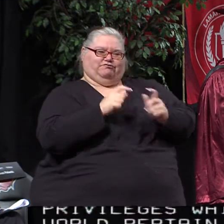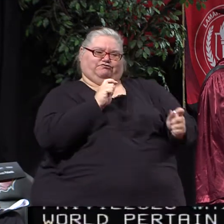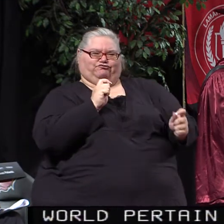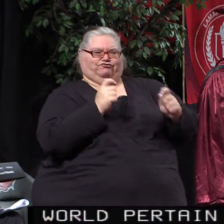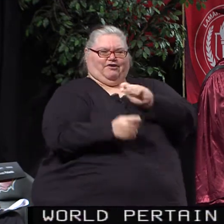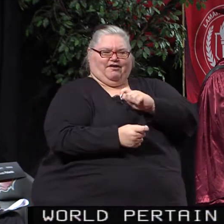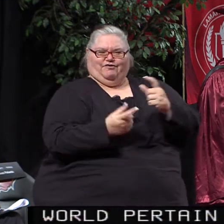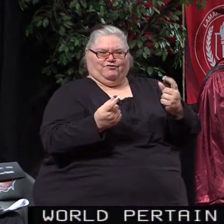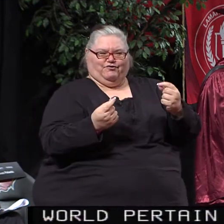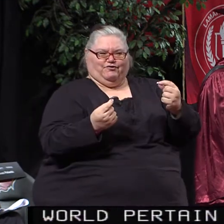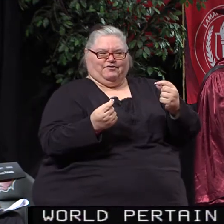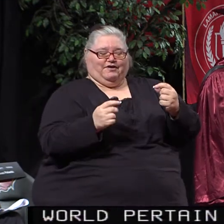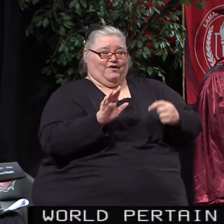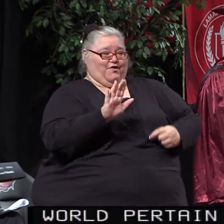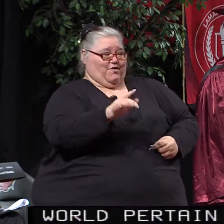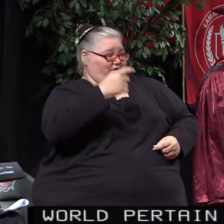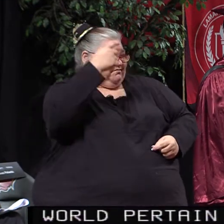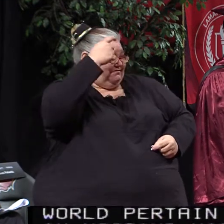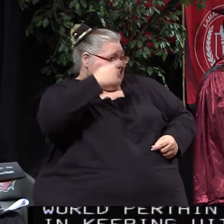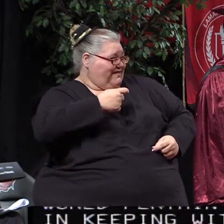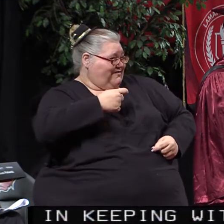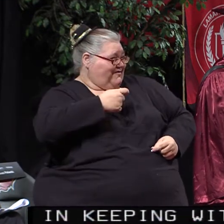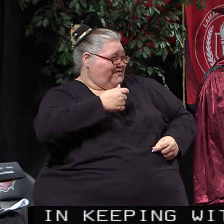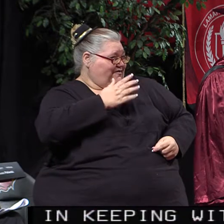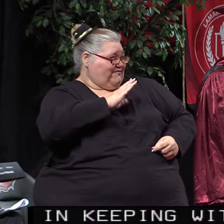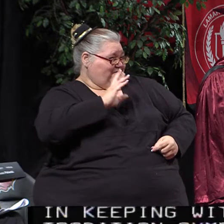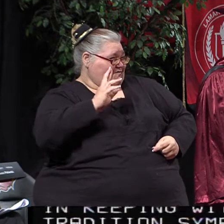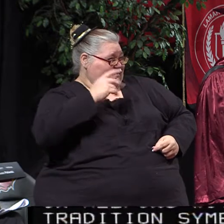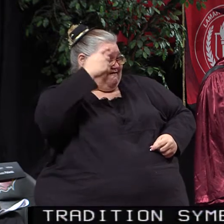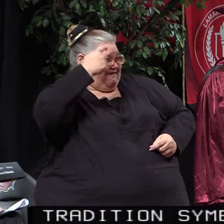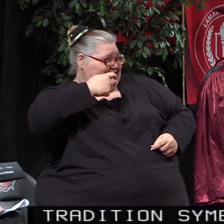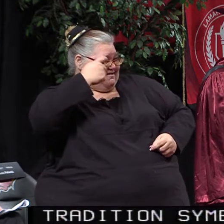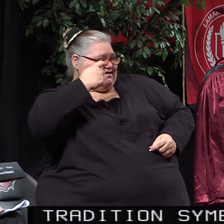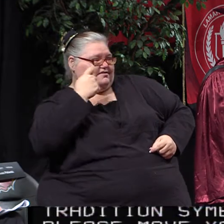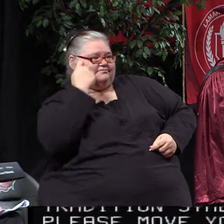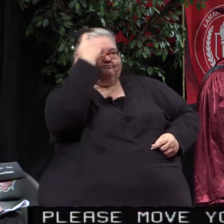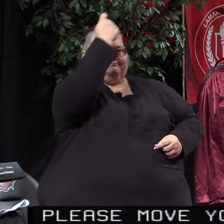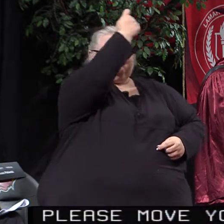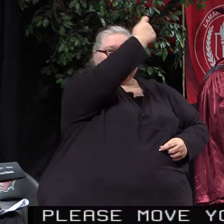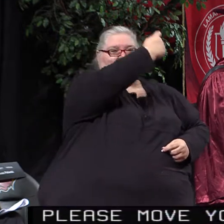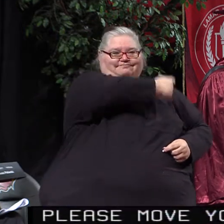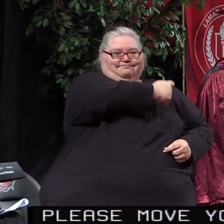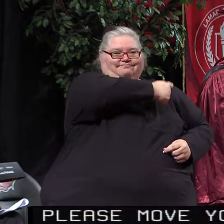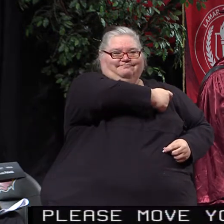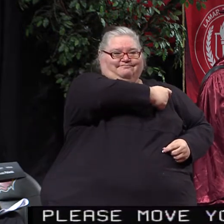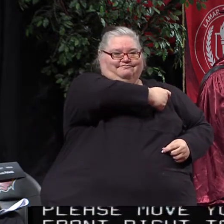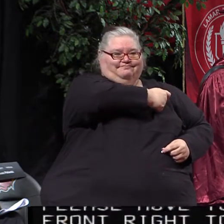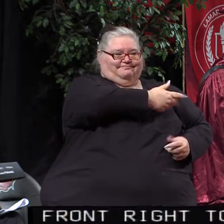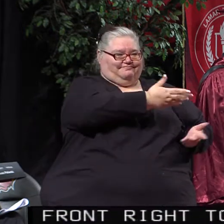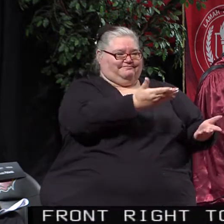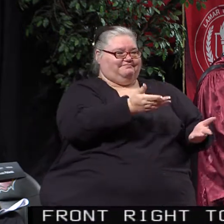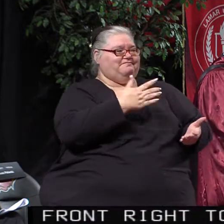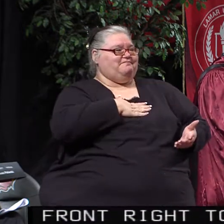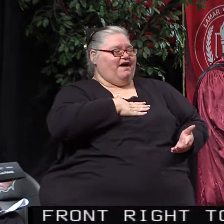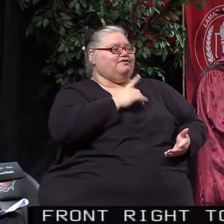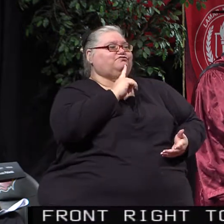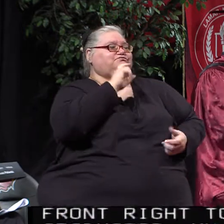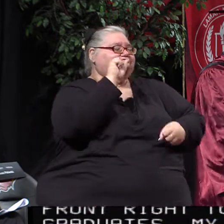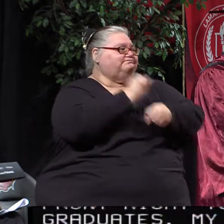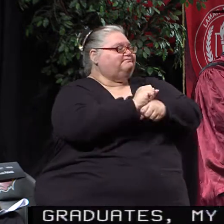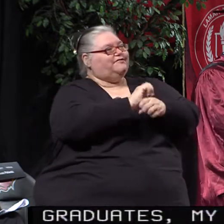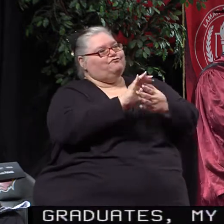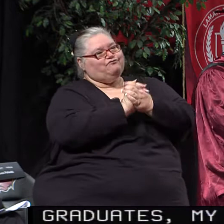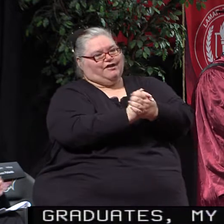change, please move your tassel from the front right to the left. Graduates, my sincerest